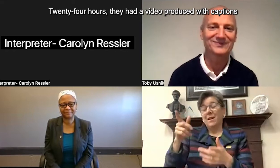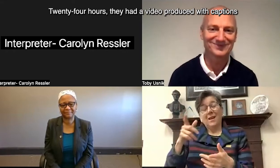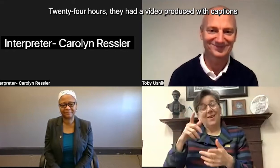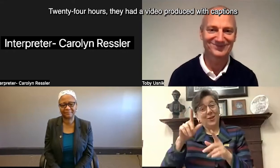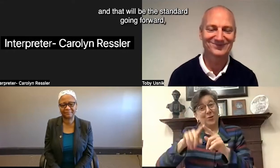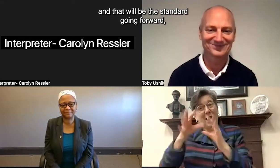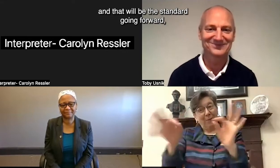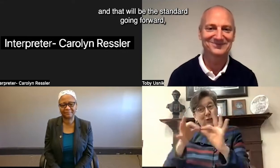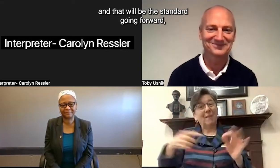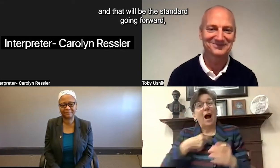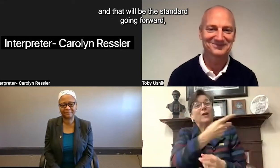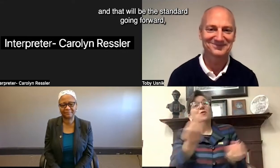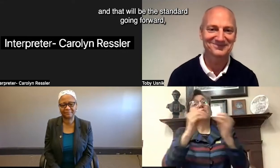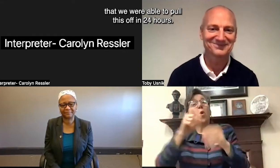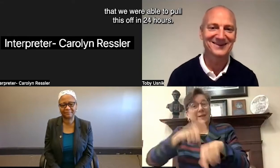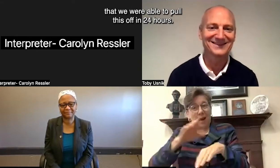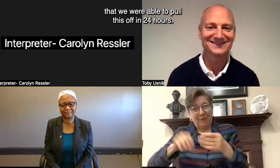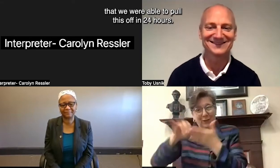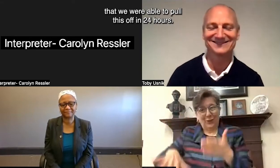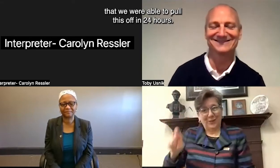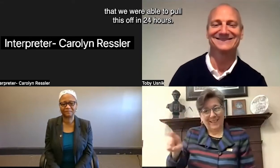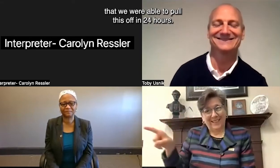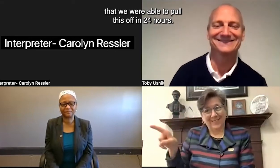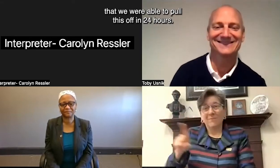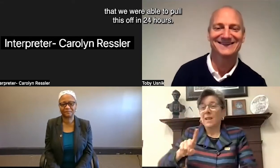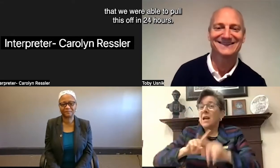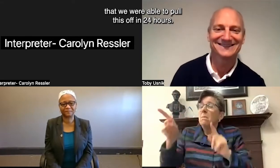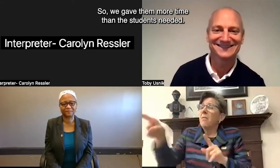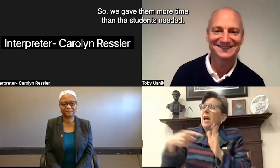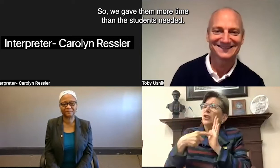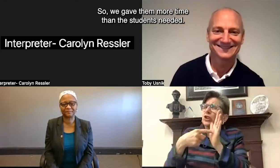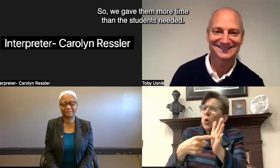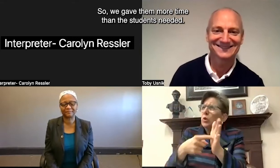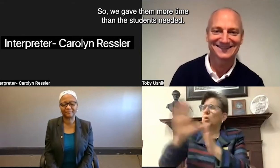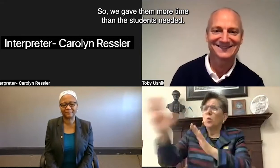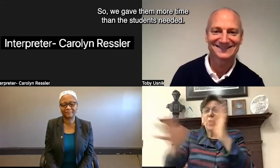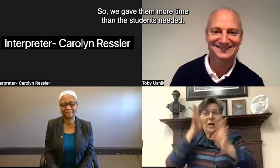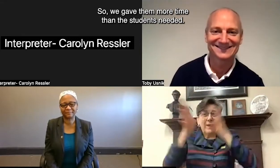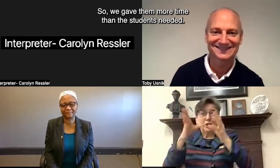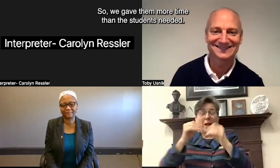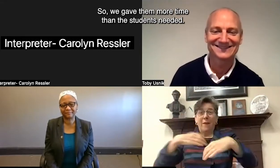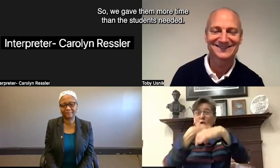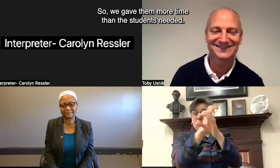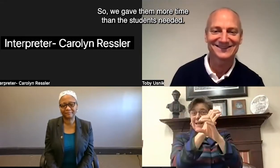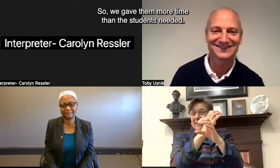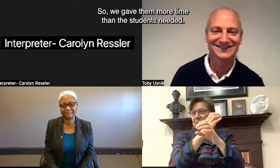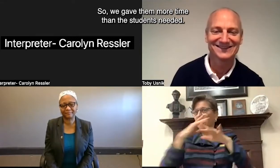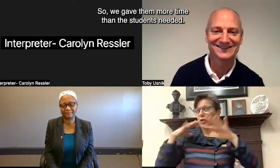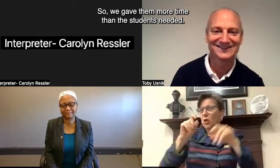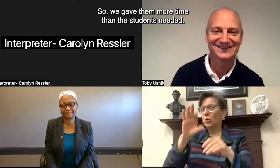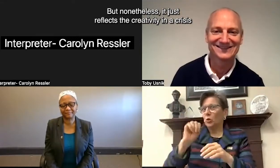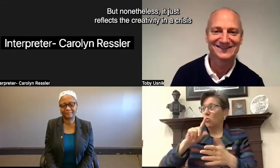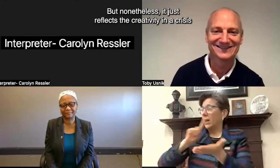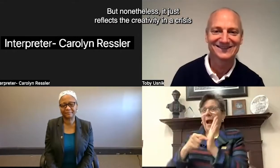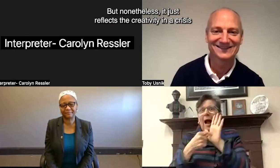going forward, that we were able to pull this off in 24 hours. So we gave them more time than the students needed, but nonetheless, it just reflects